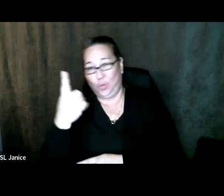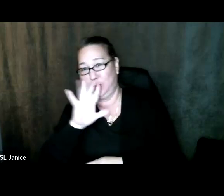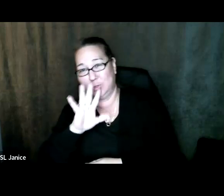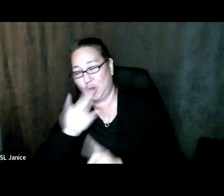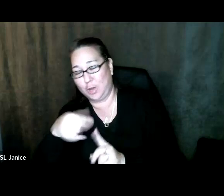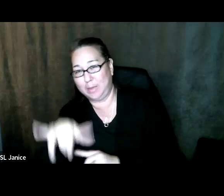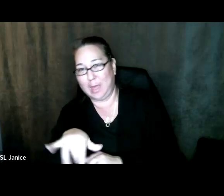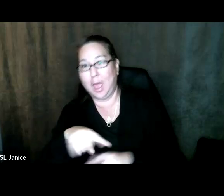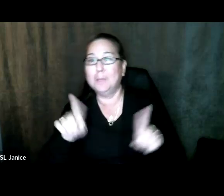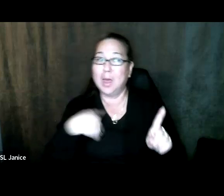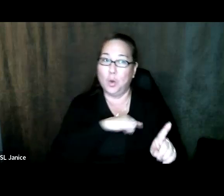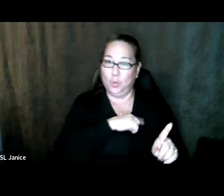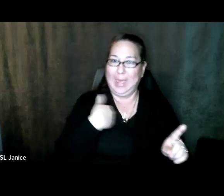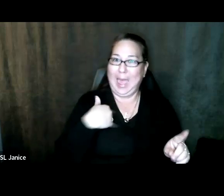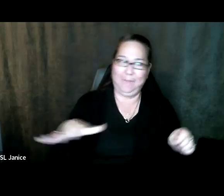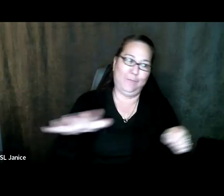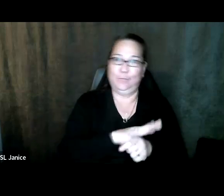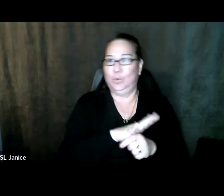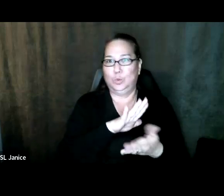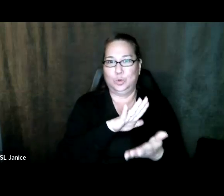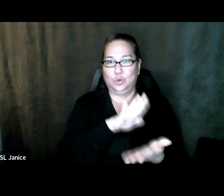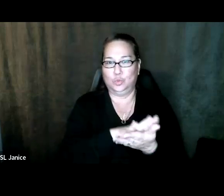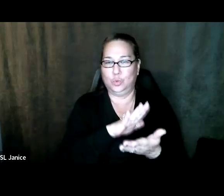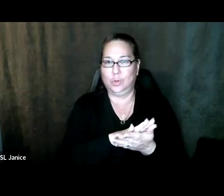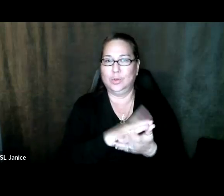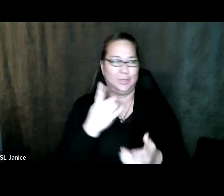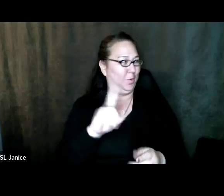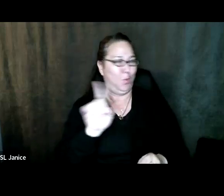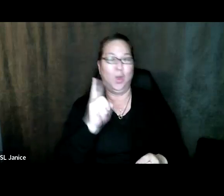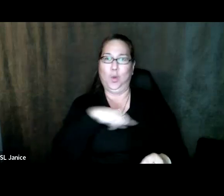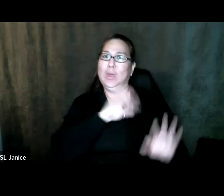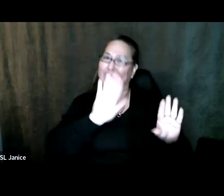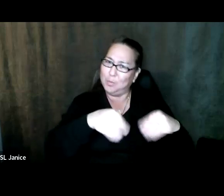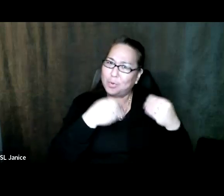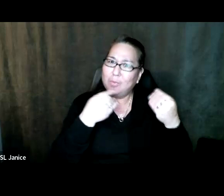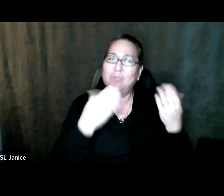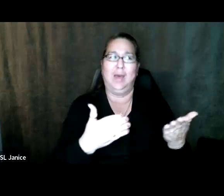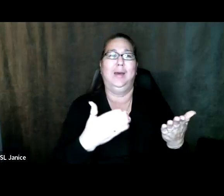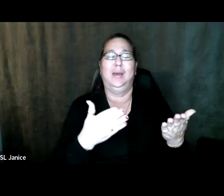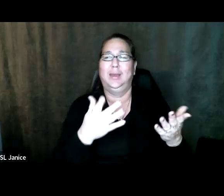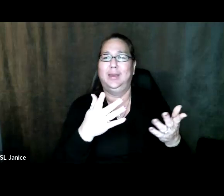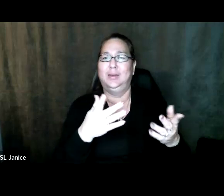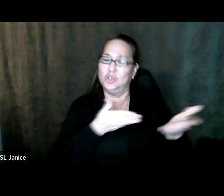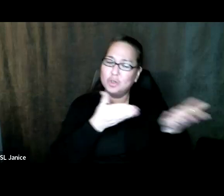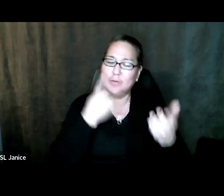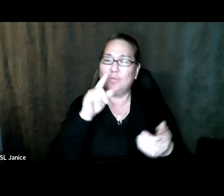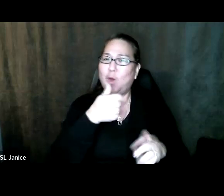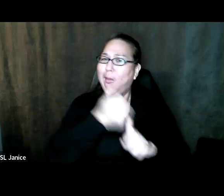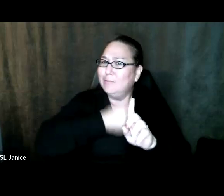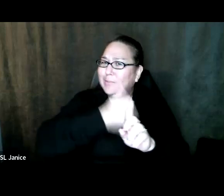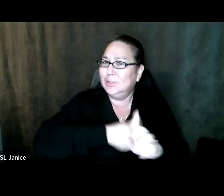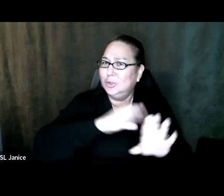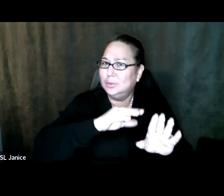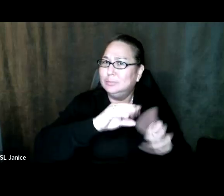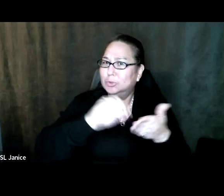schools that we can fully provide the services there for the students and make sure we have the staffing in those spaces to make sure the students have the